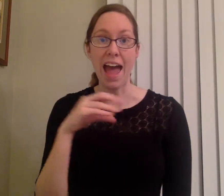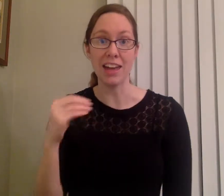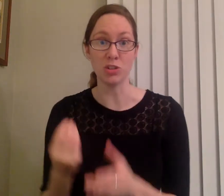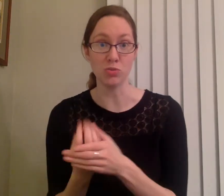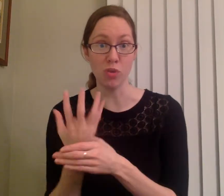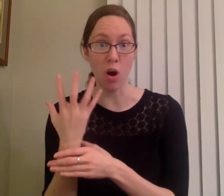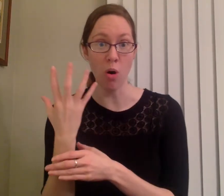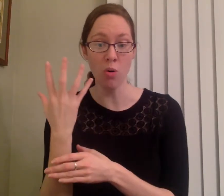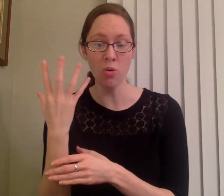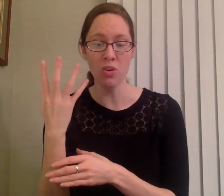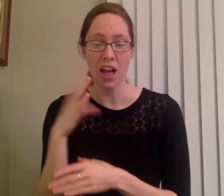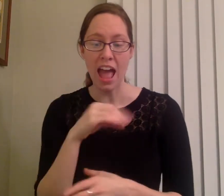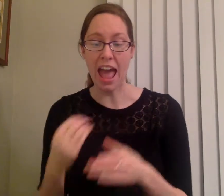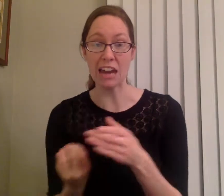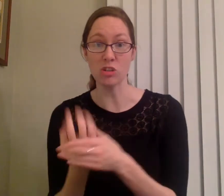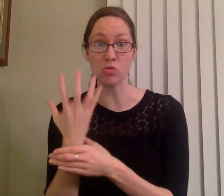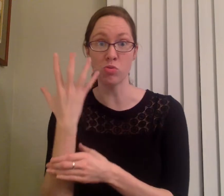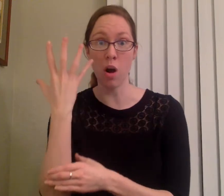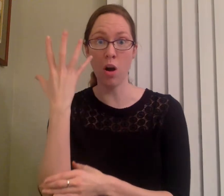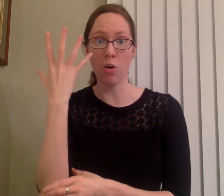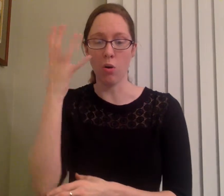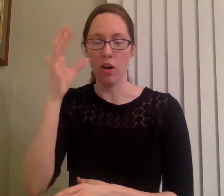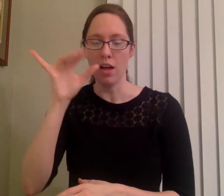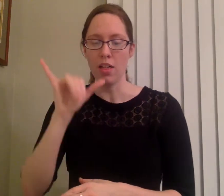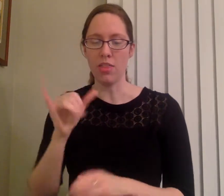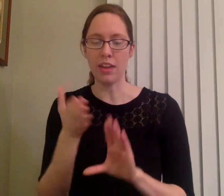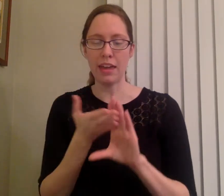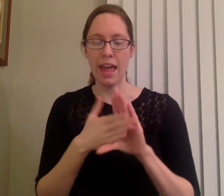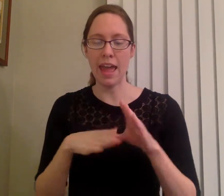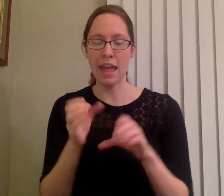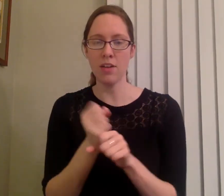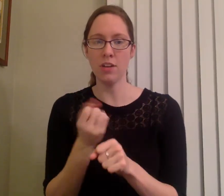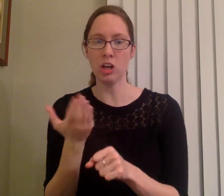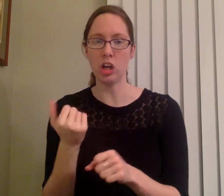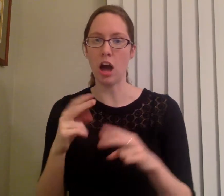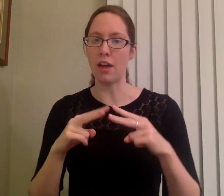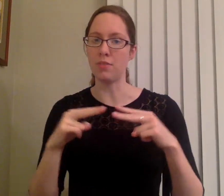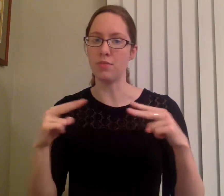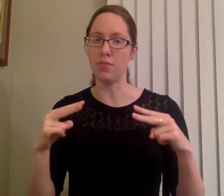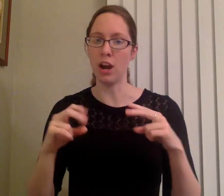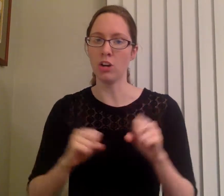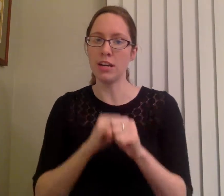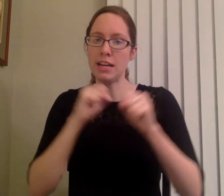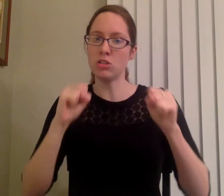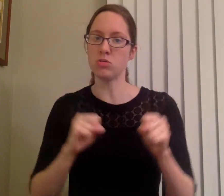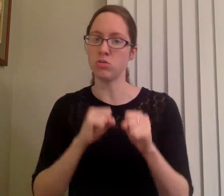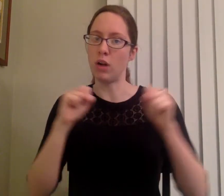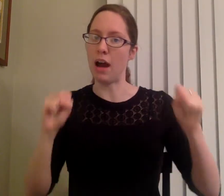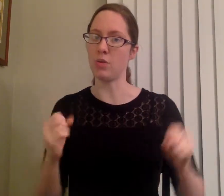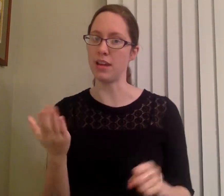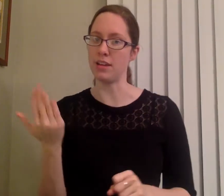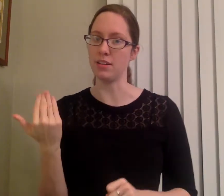And grow and grow. The cave got very crowded.